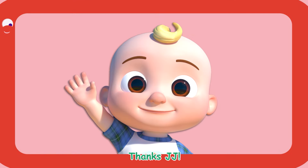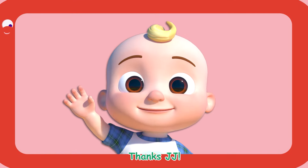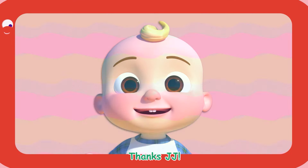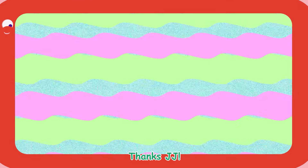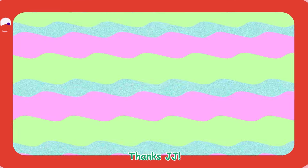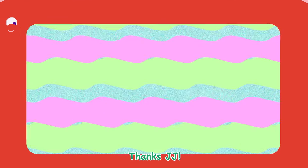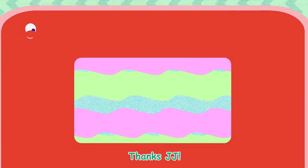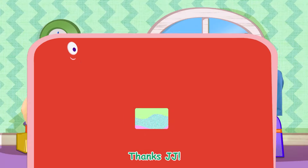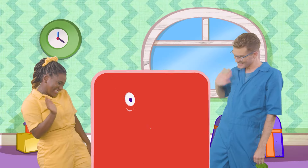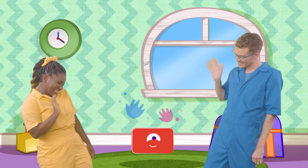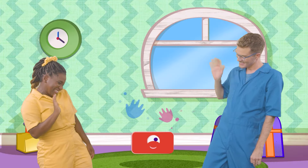JJ,